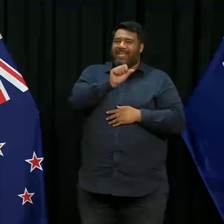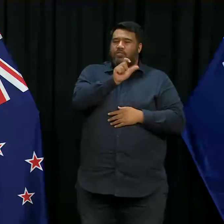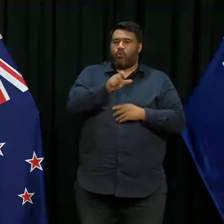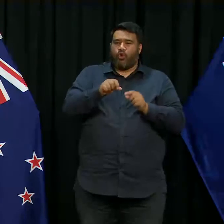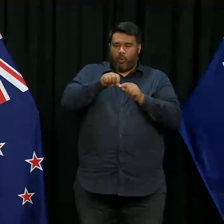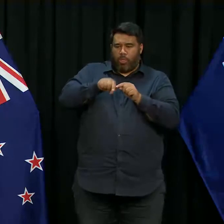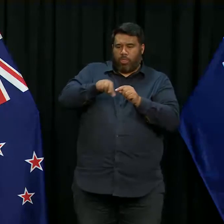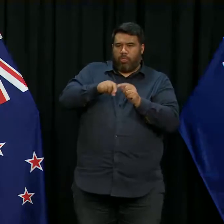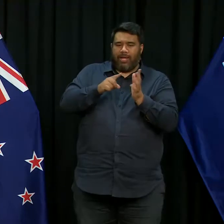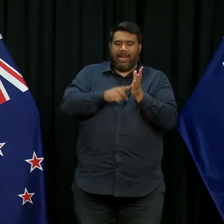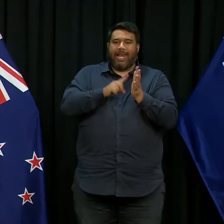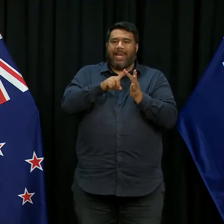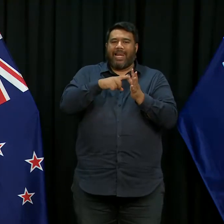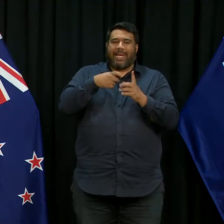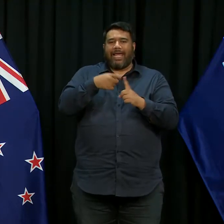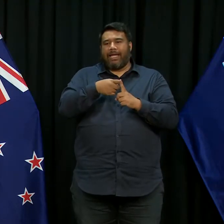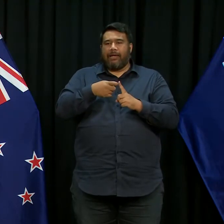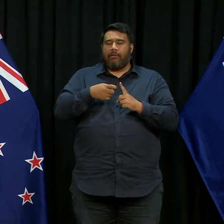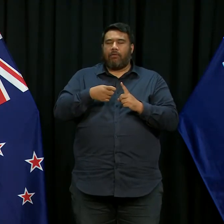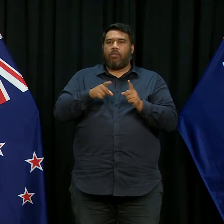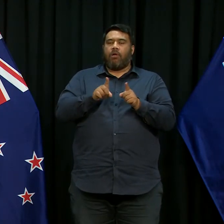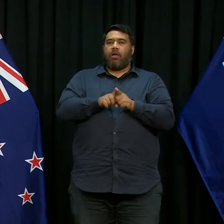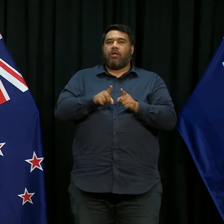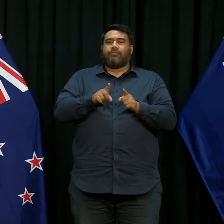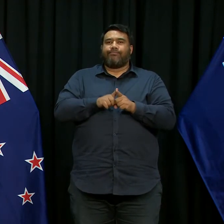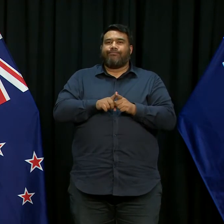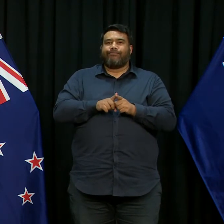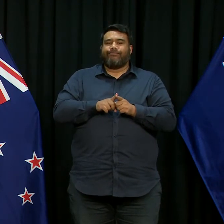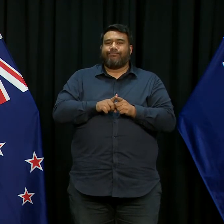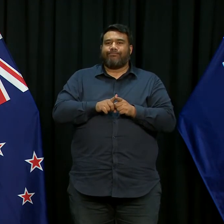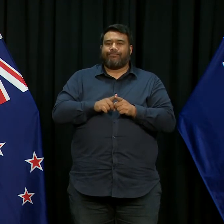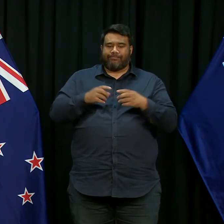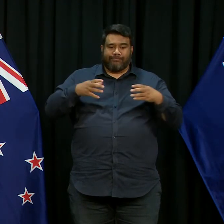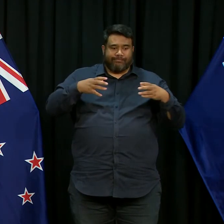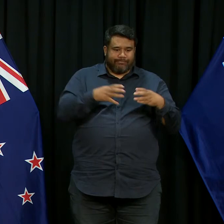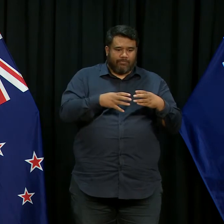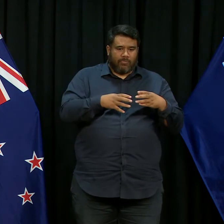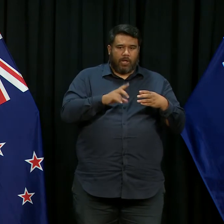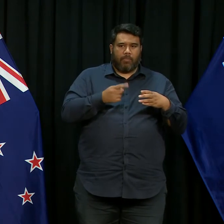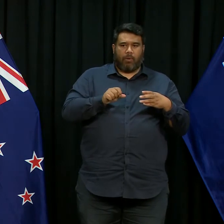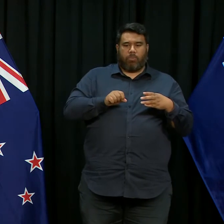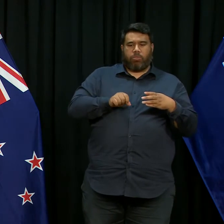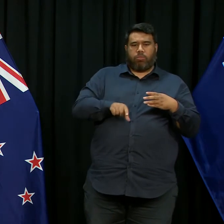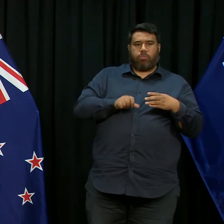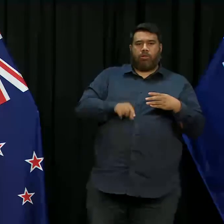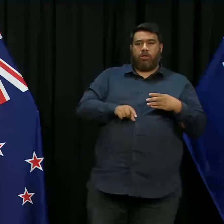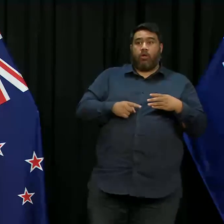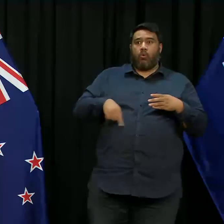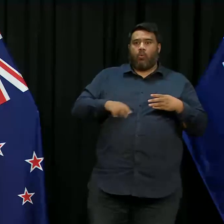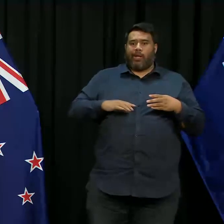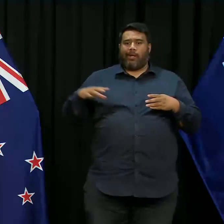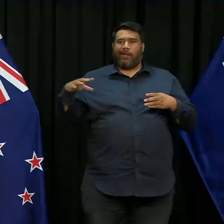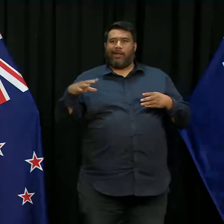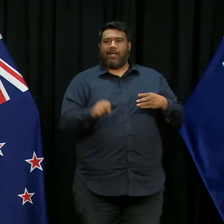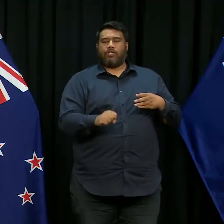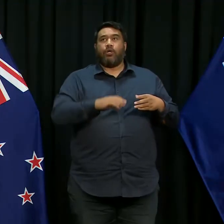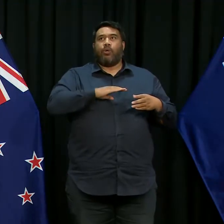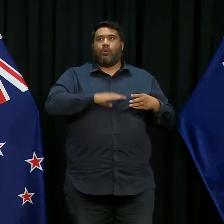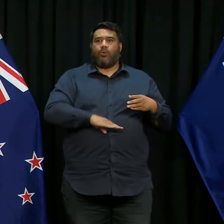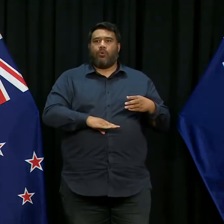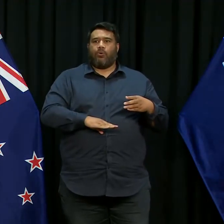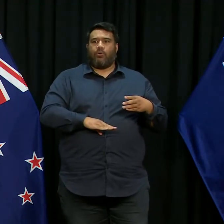defining the idea that you've had something that's relatively contained and we've caught it in close proximity to the time at which it's